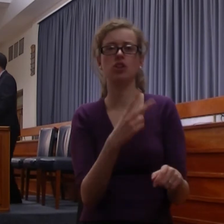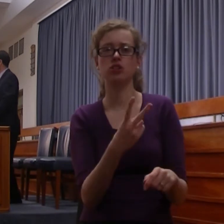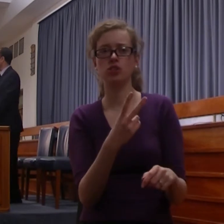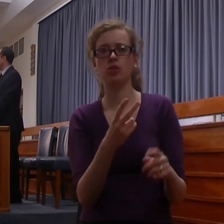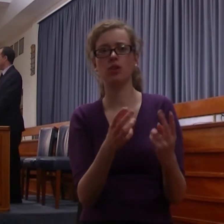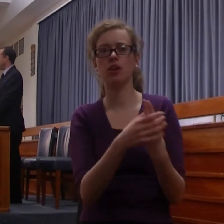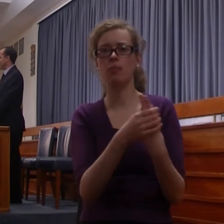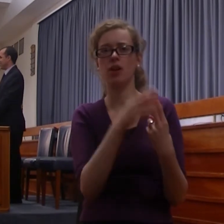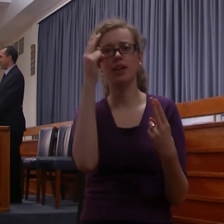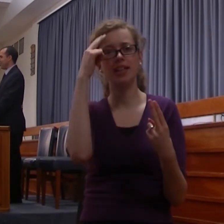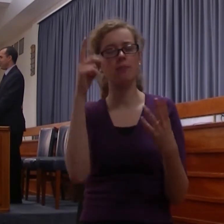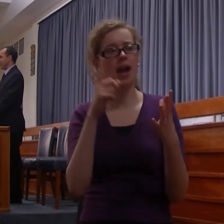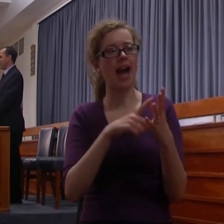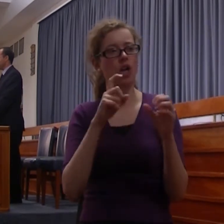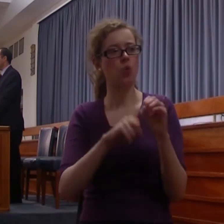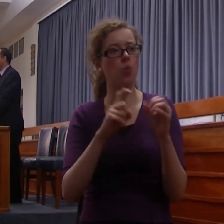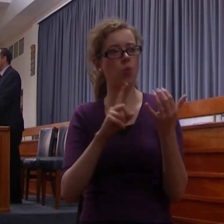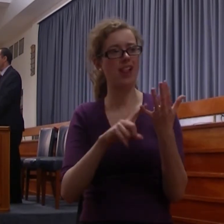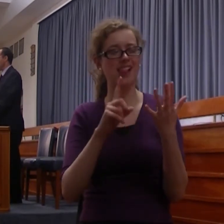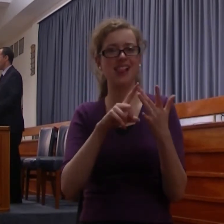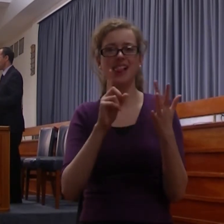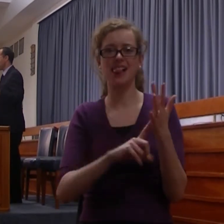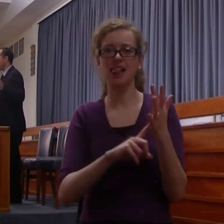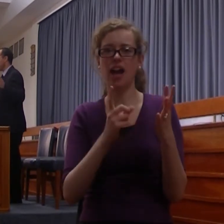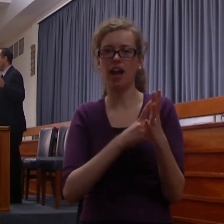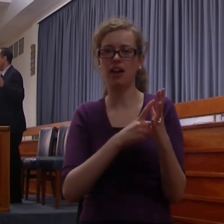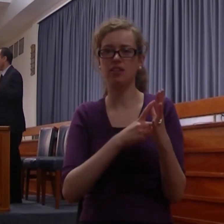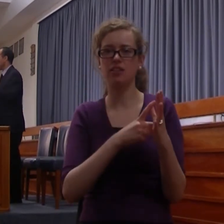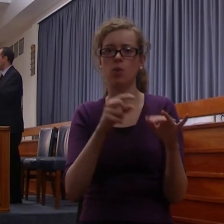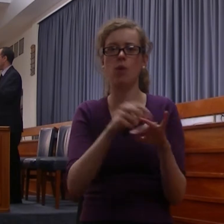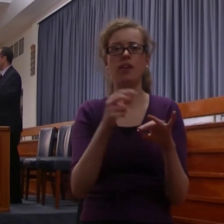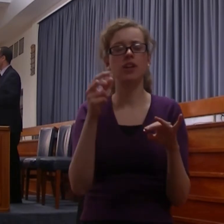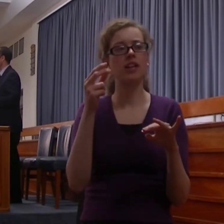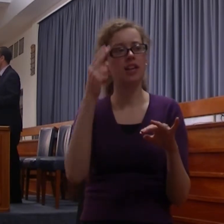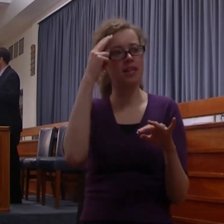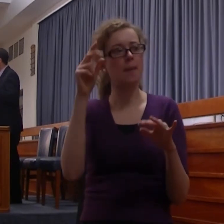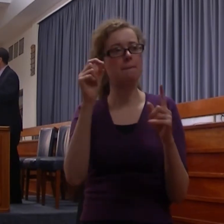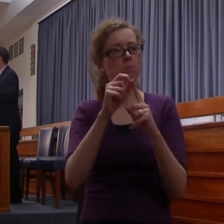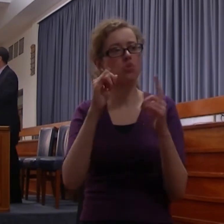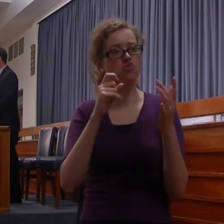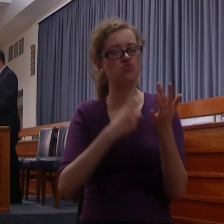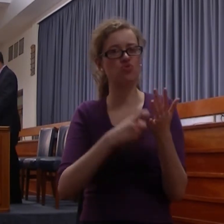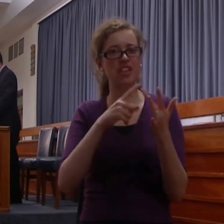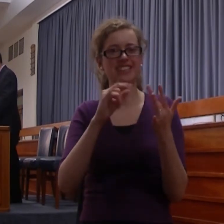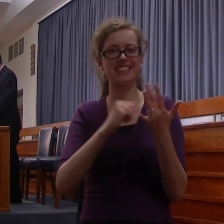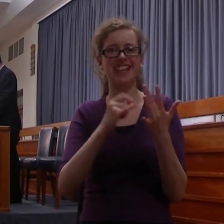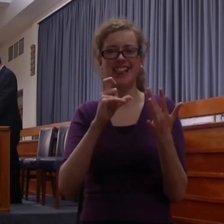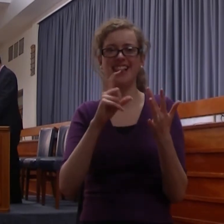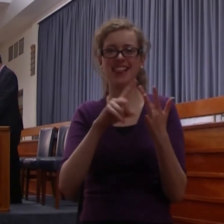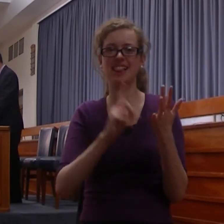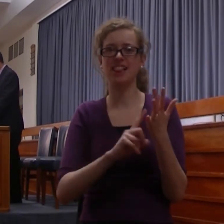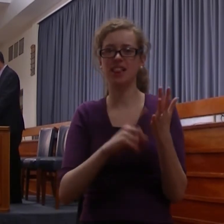he left in the city of Ephesus, Aquila and Priscilla. And later, they had the help of